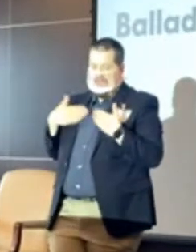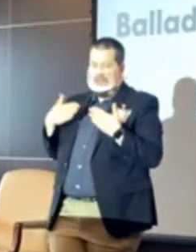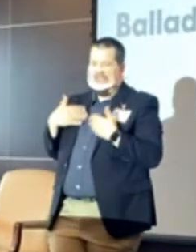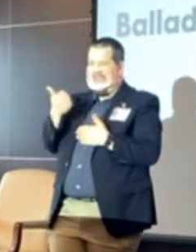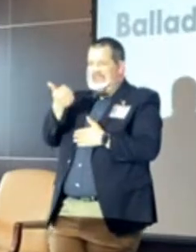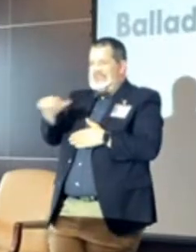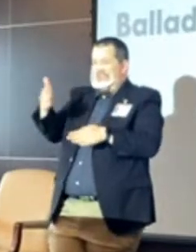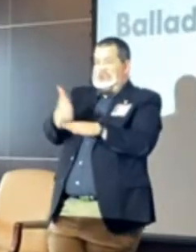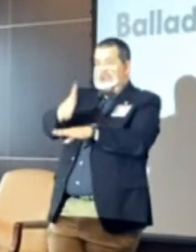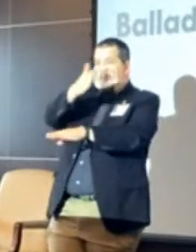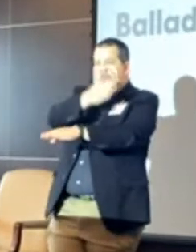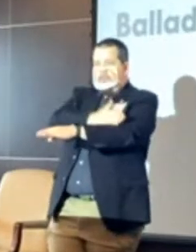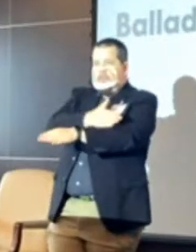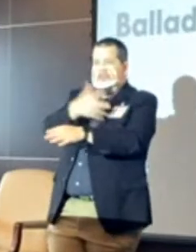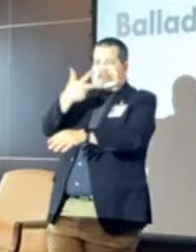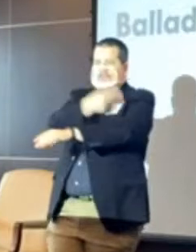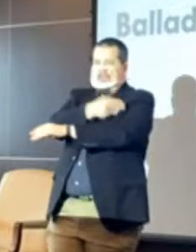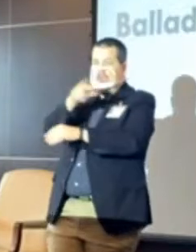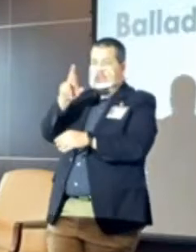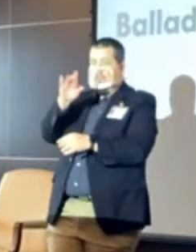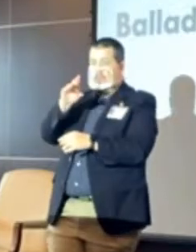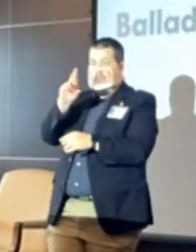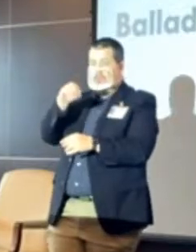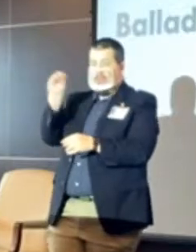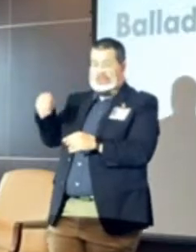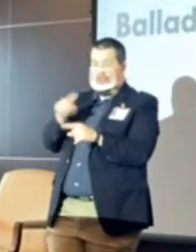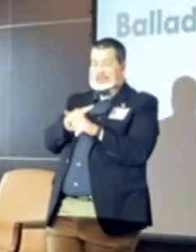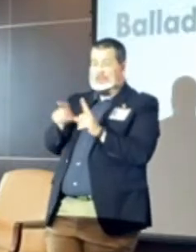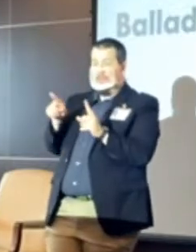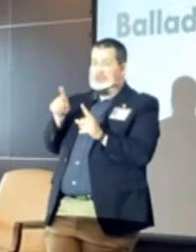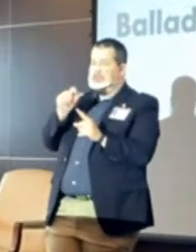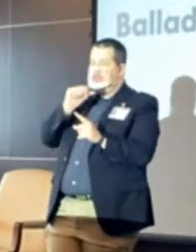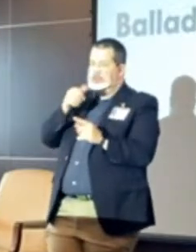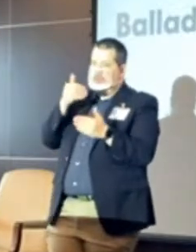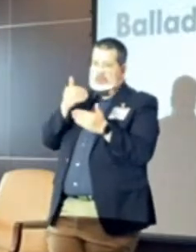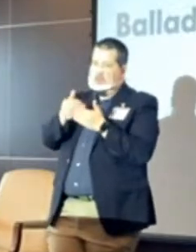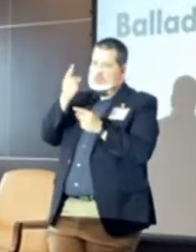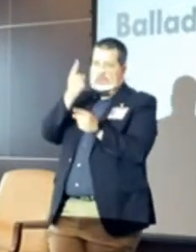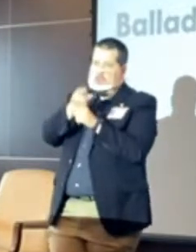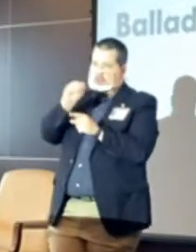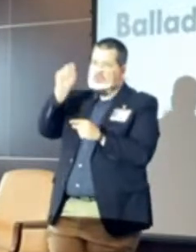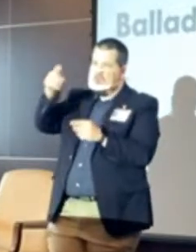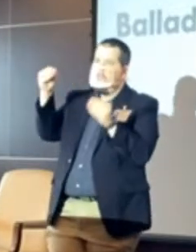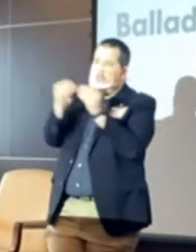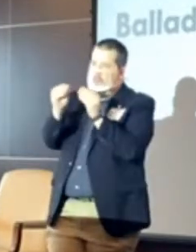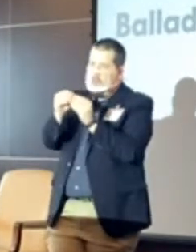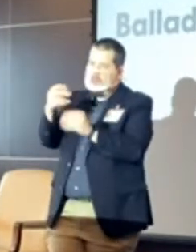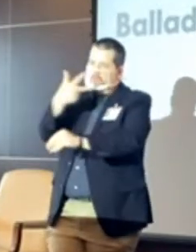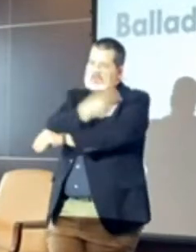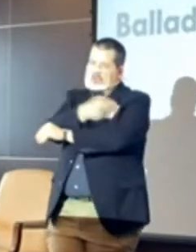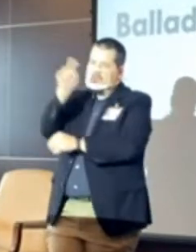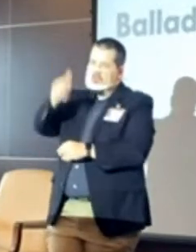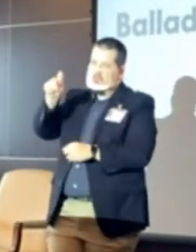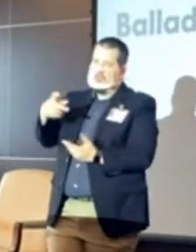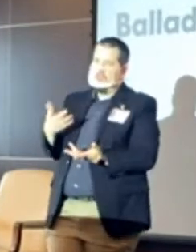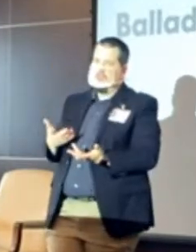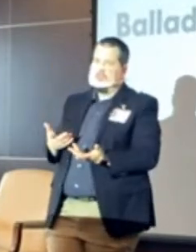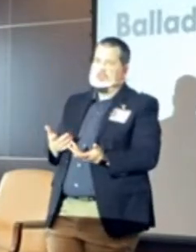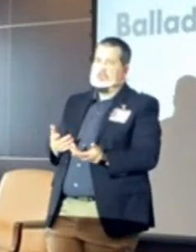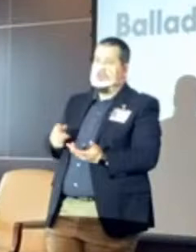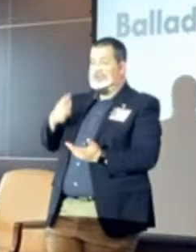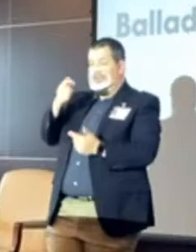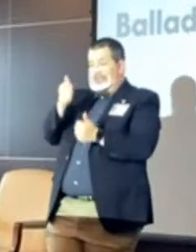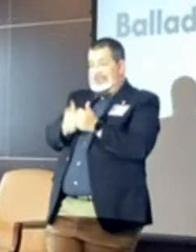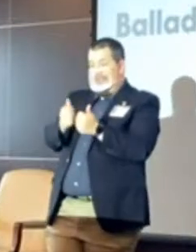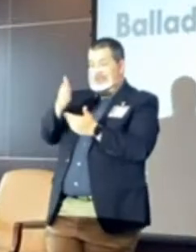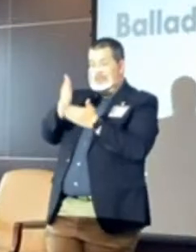any improvement in our vaccine rates, as Eric has shared, but we are nowhere near the level that we need to be. As with nearly